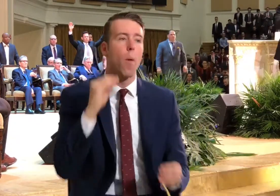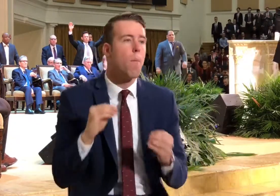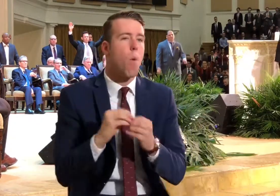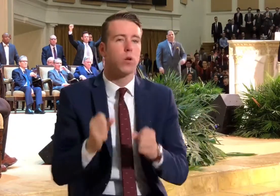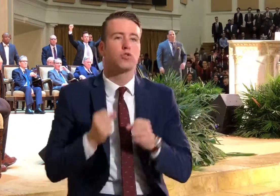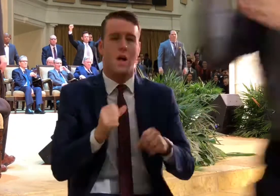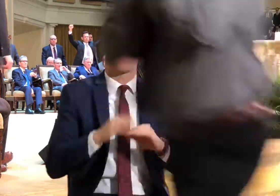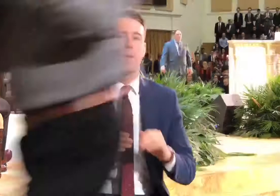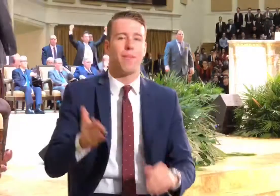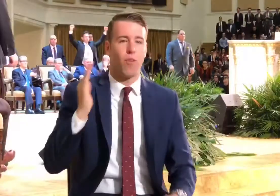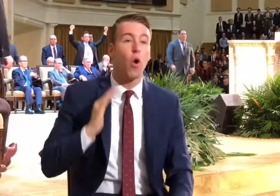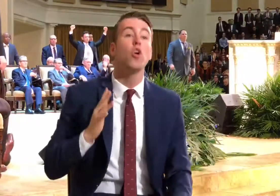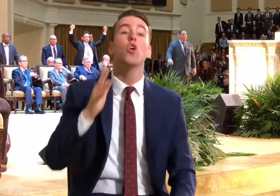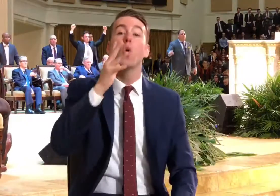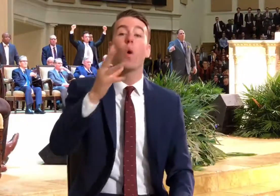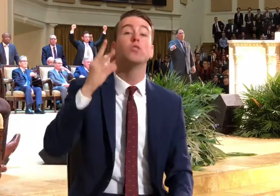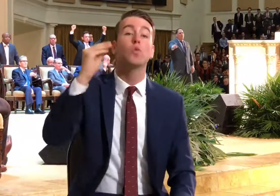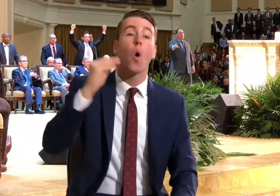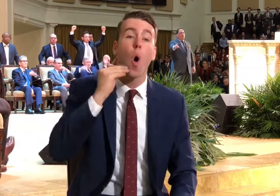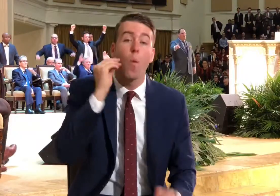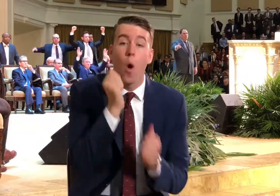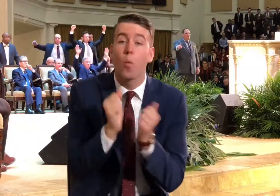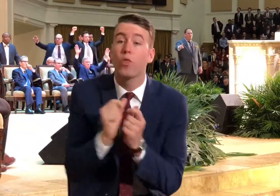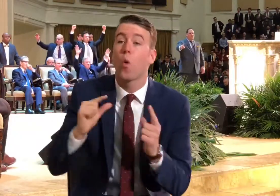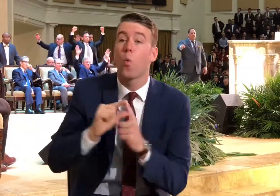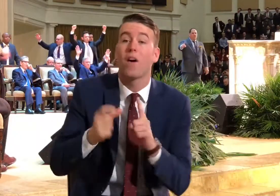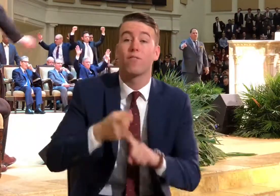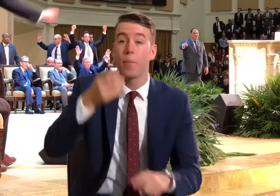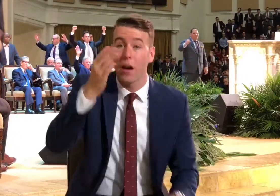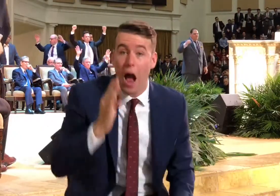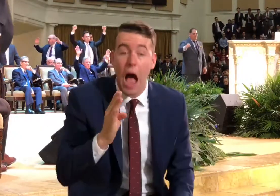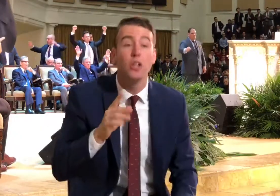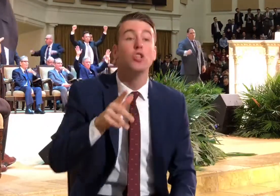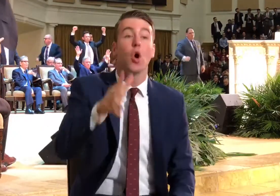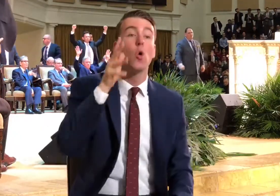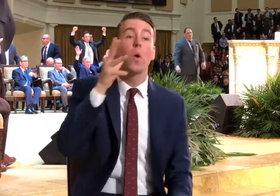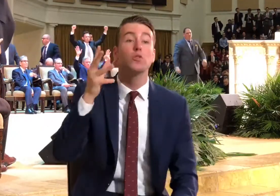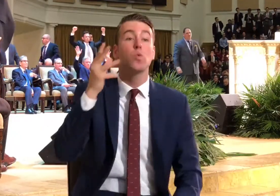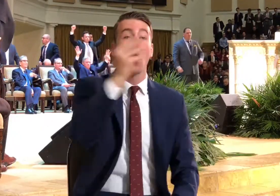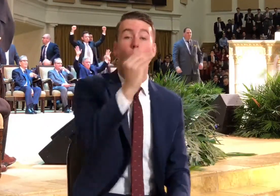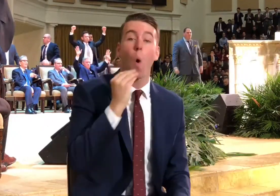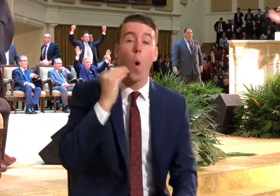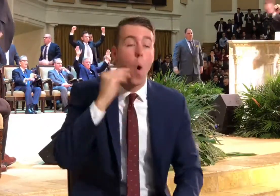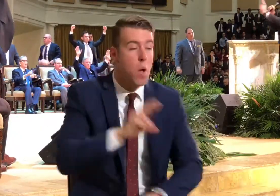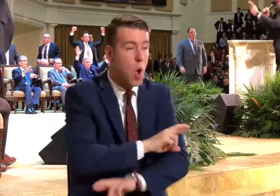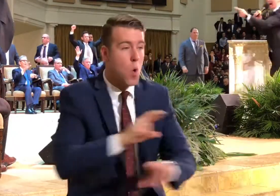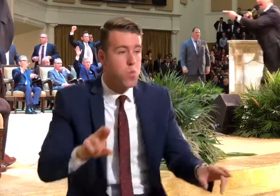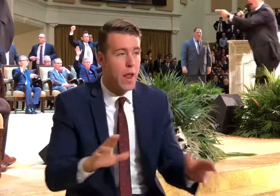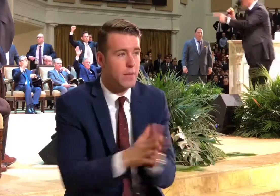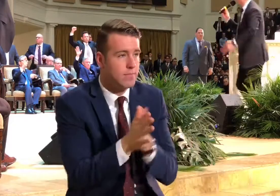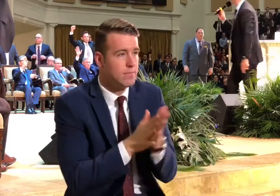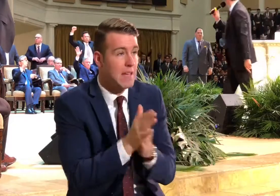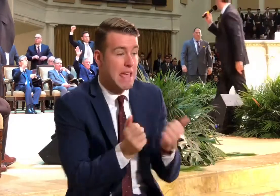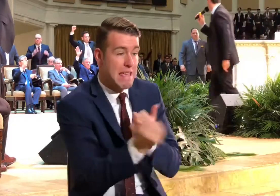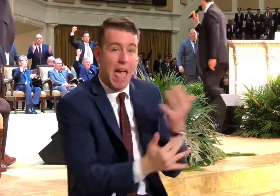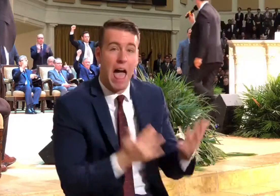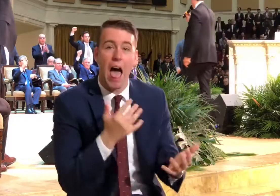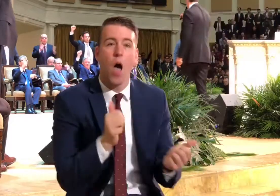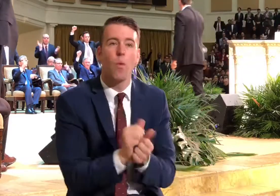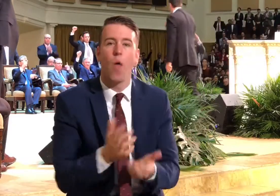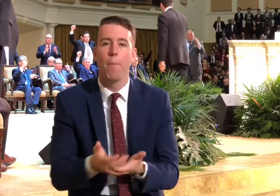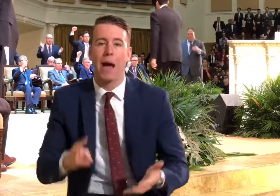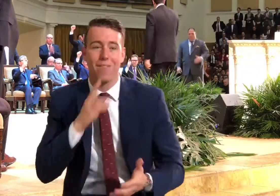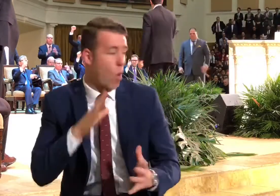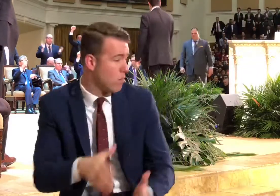came. You're going to go home with a word from God. You're going to go home ready to tackle hell with a bucket